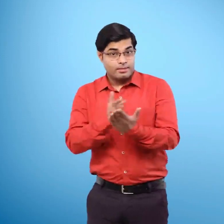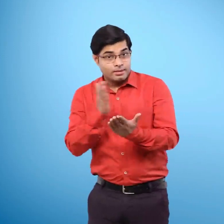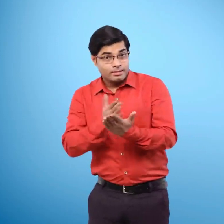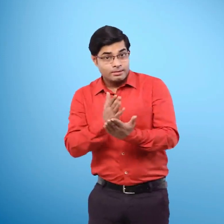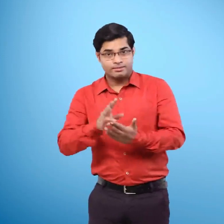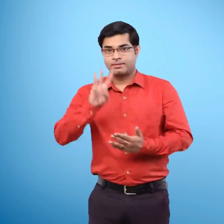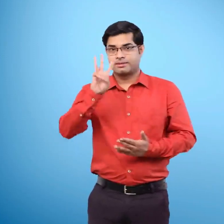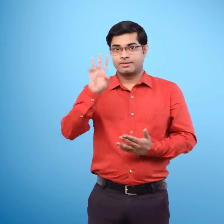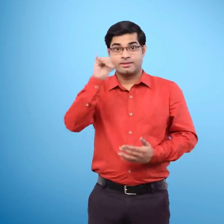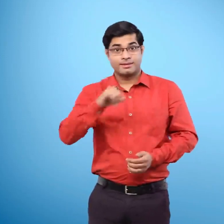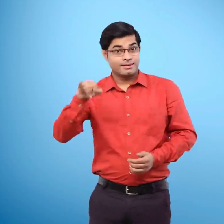Page number 36.